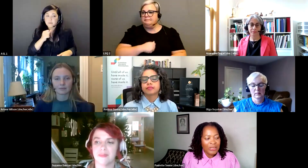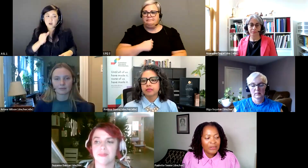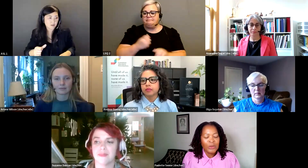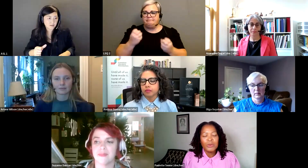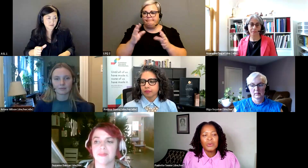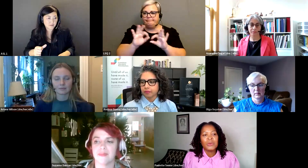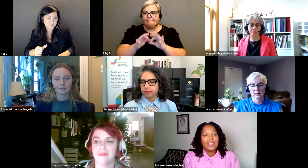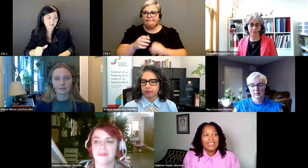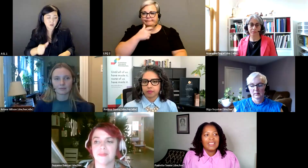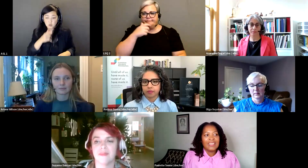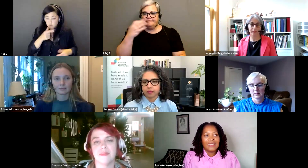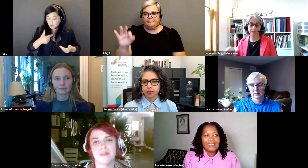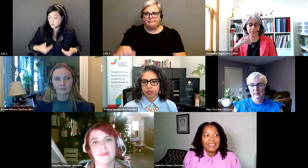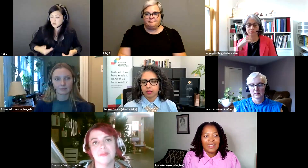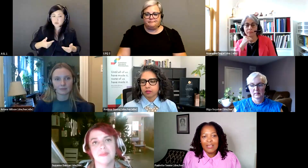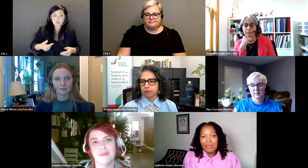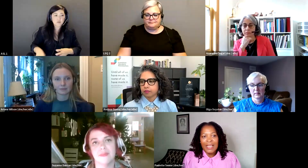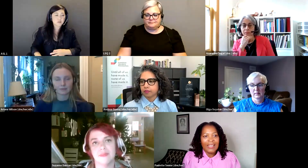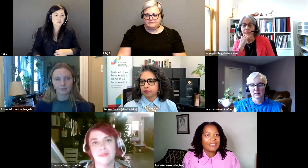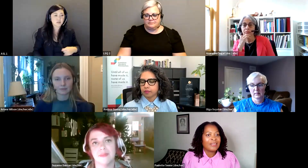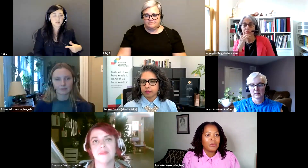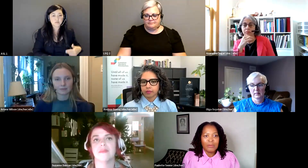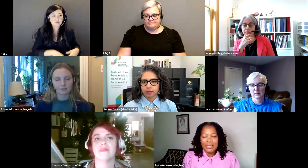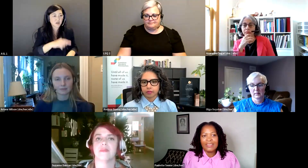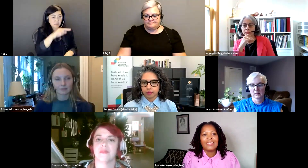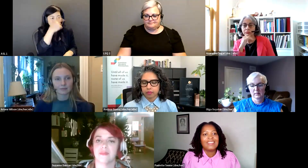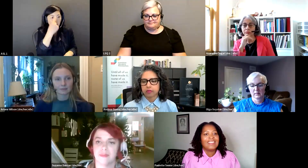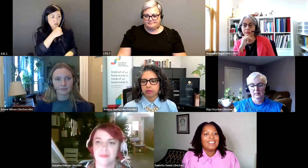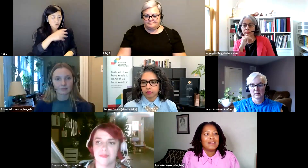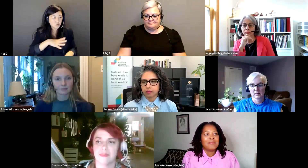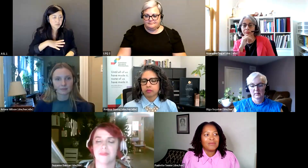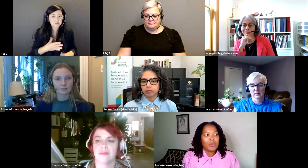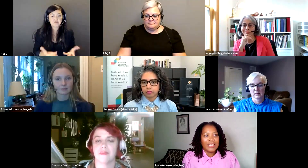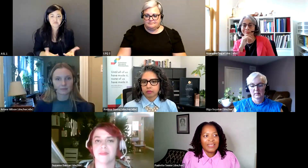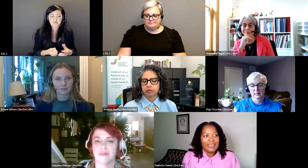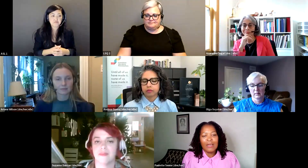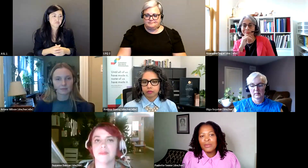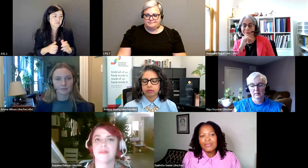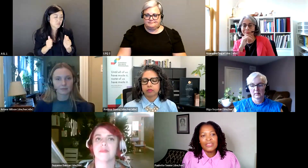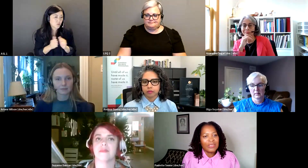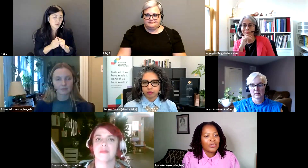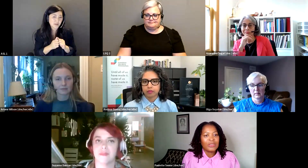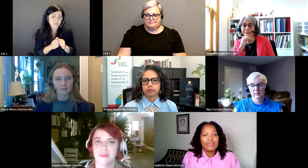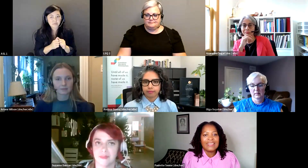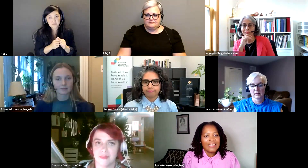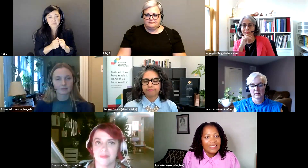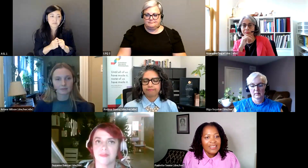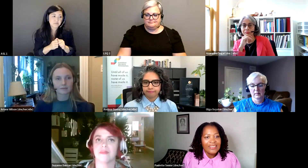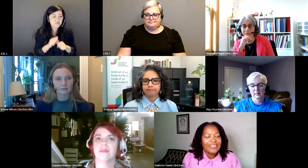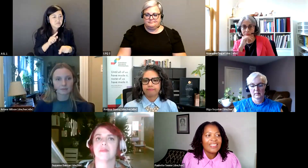is someone who is a Black woman with a number of different sort